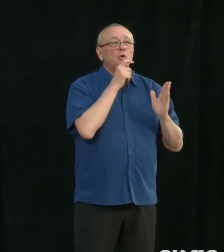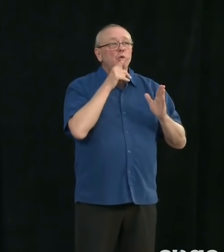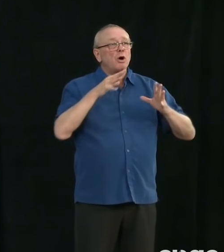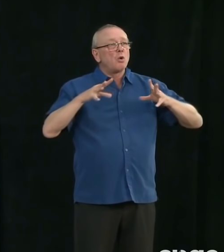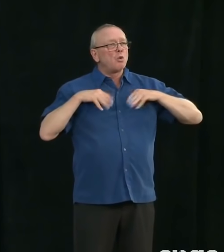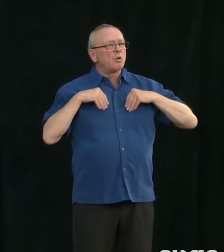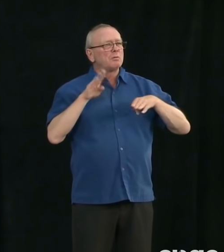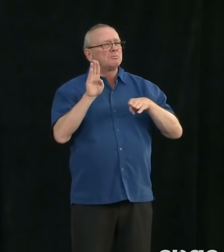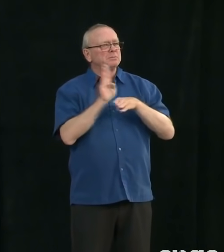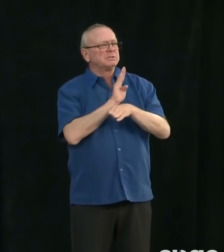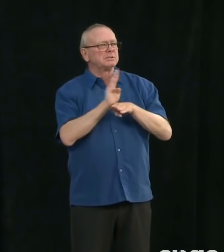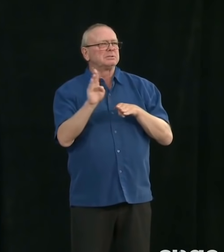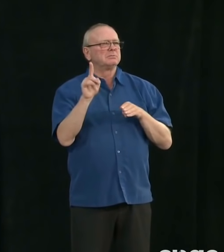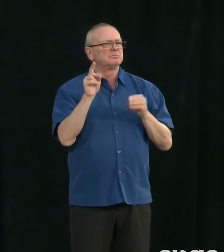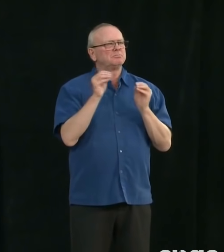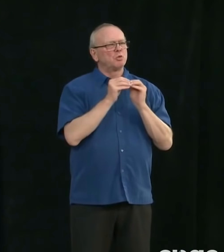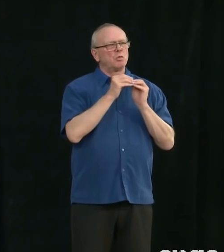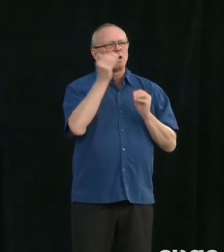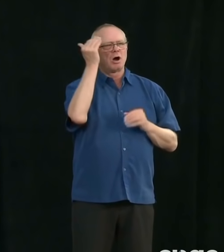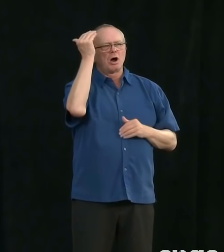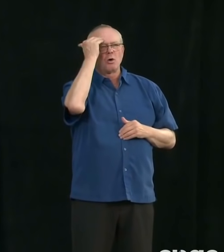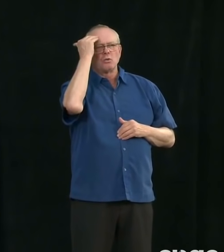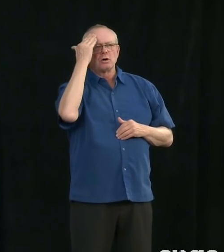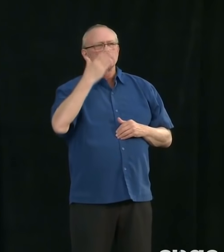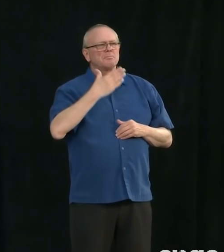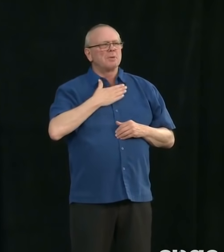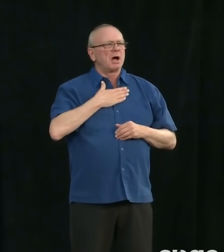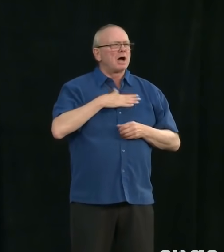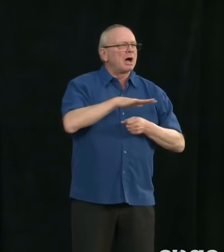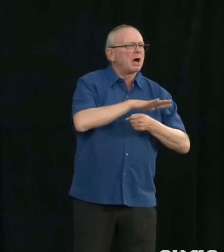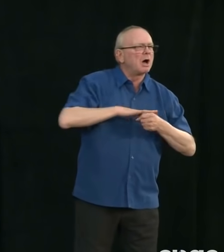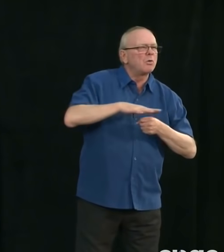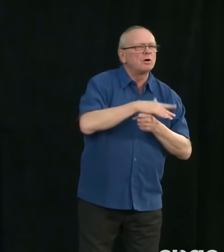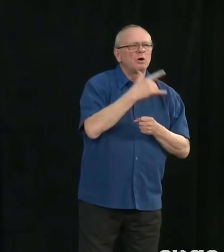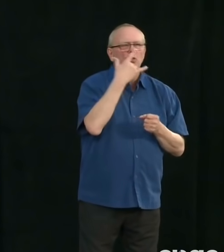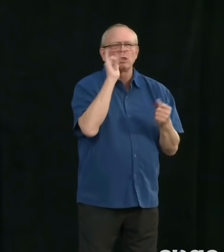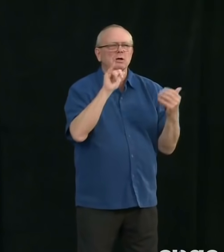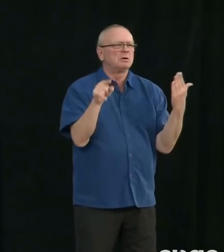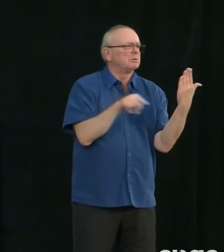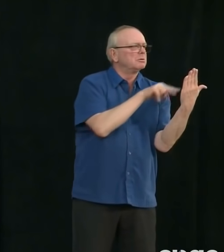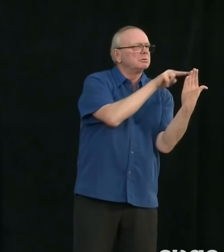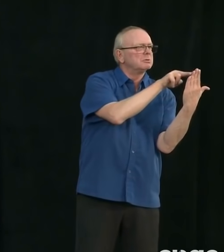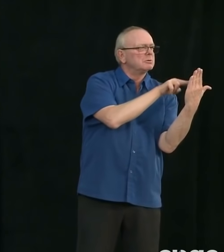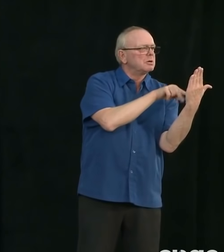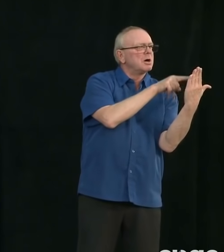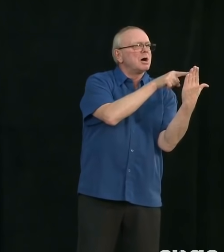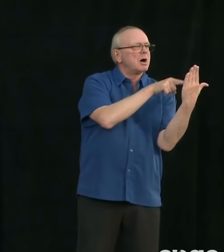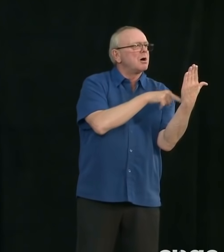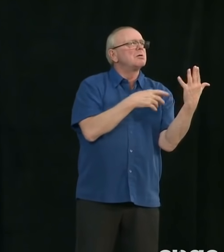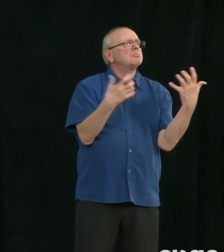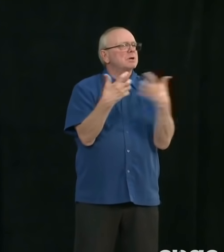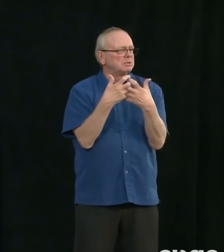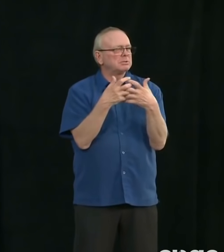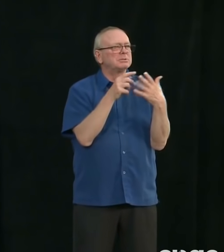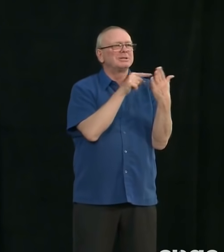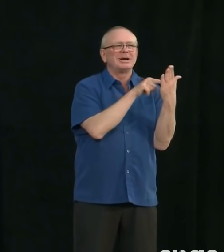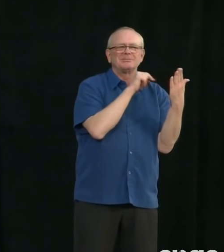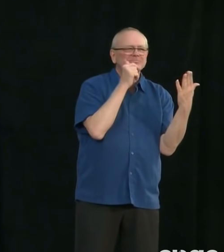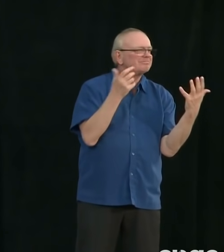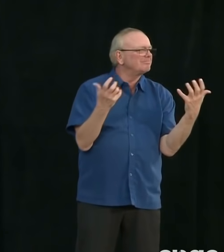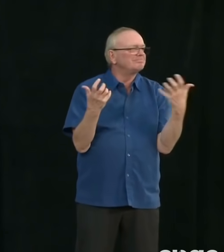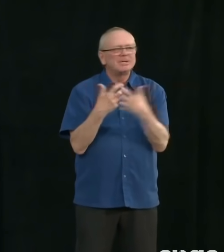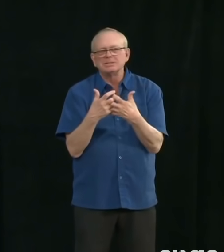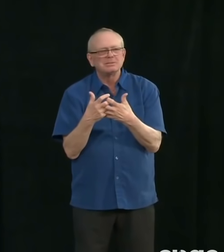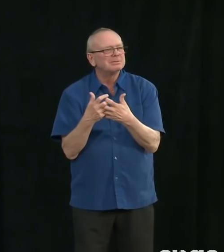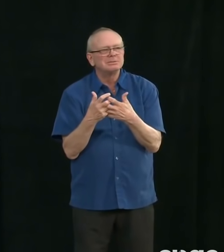so those are the rules that need to be applied, and they'll have to look at those and then determine in their context, what does it look like to have 2 meters